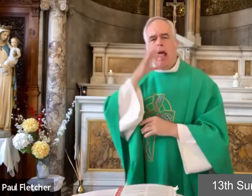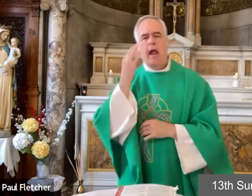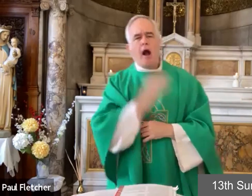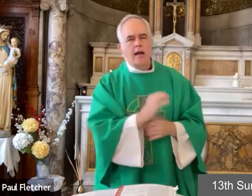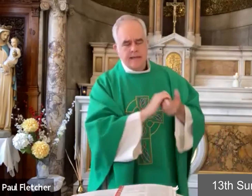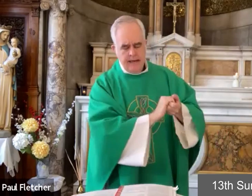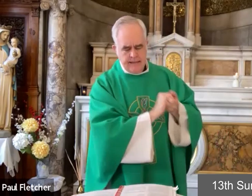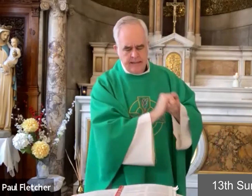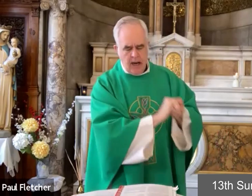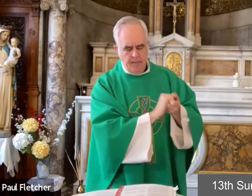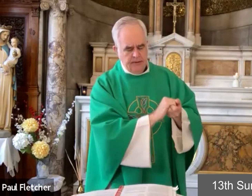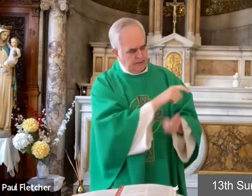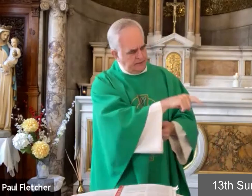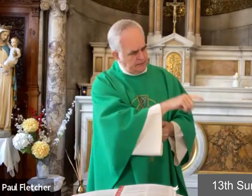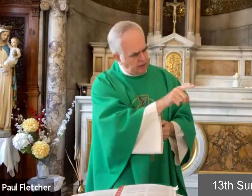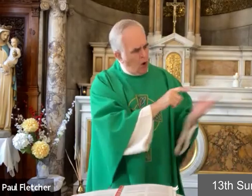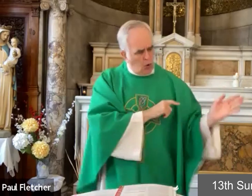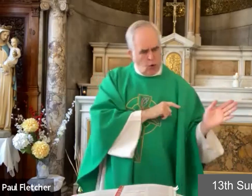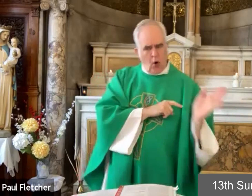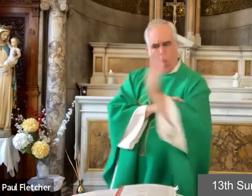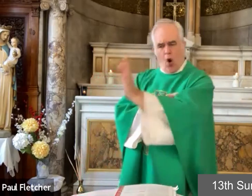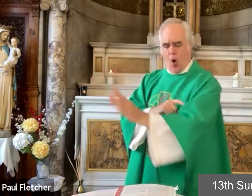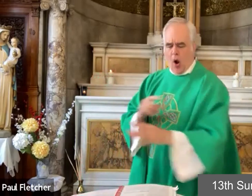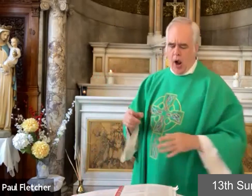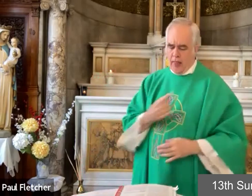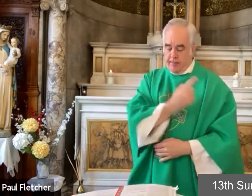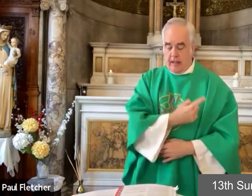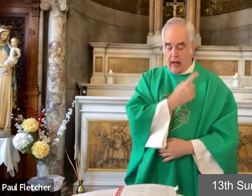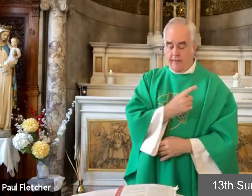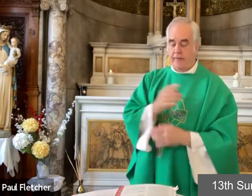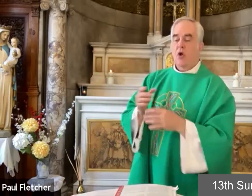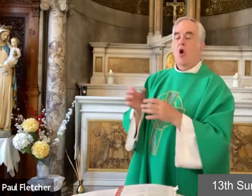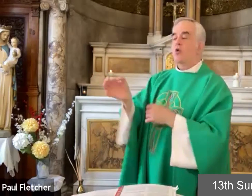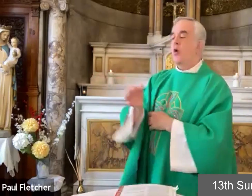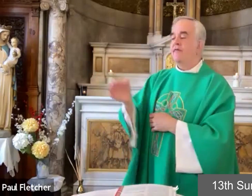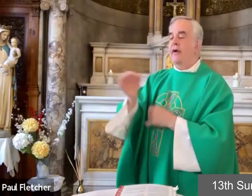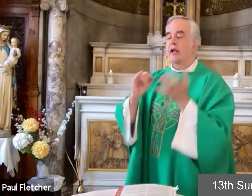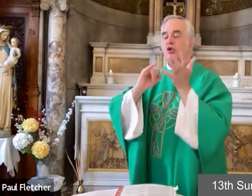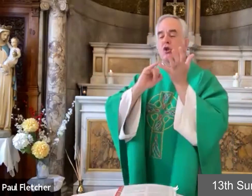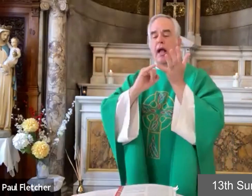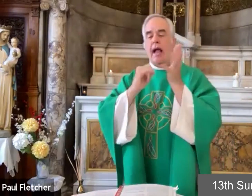He asked his disciples to go themselves to a village